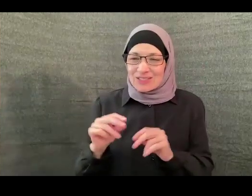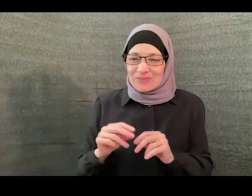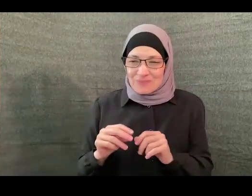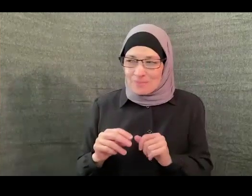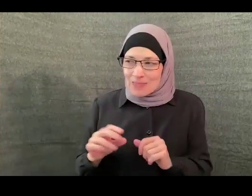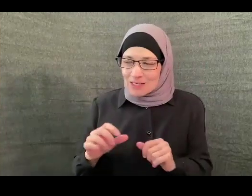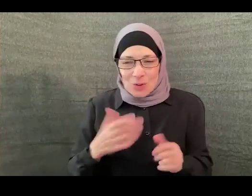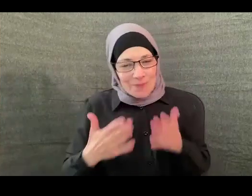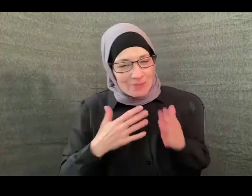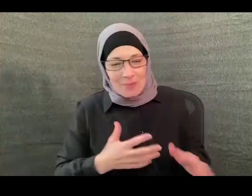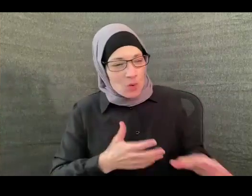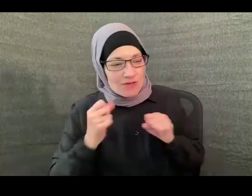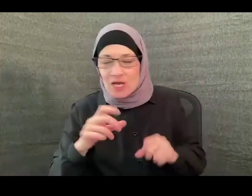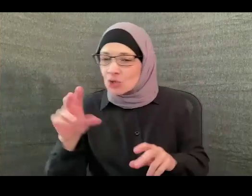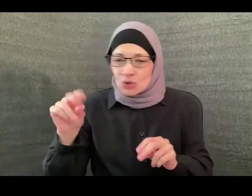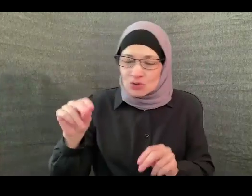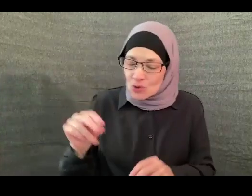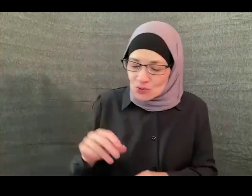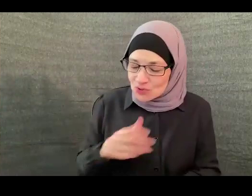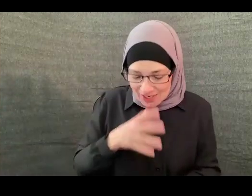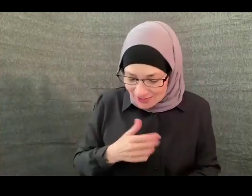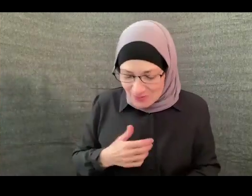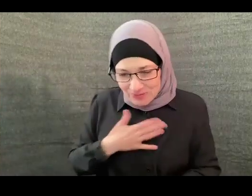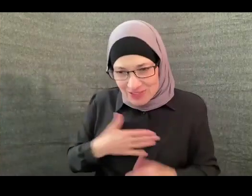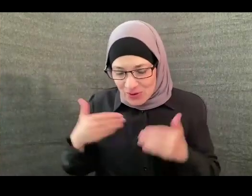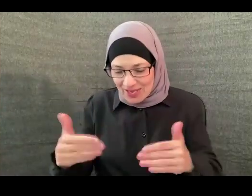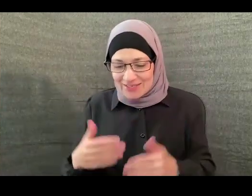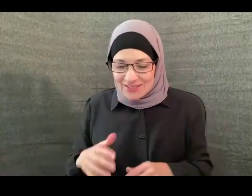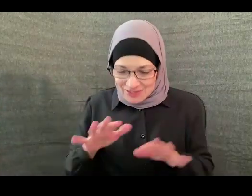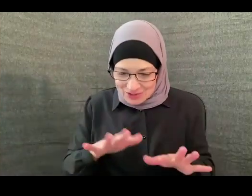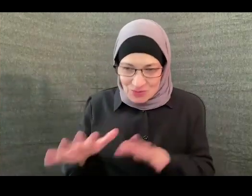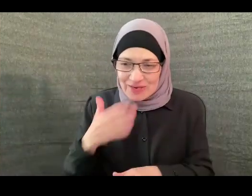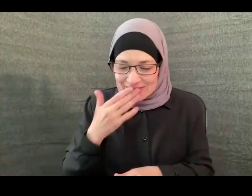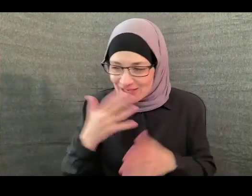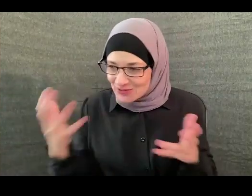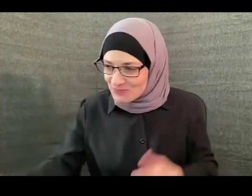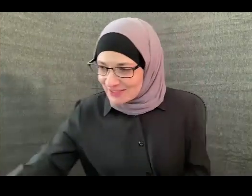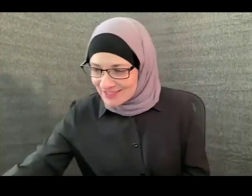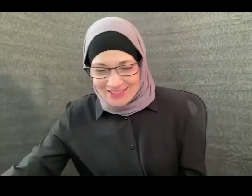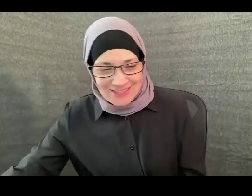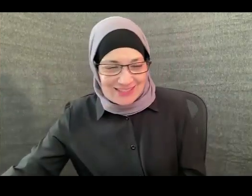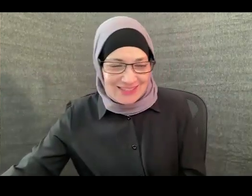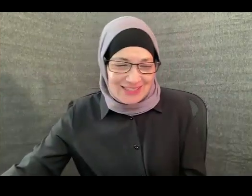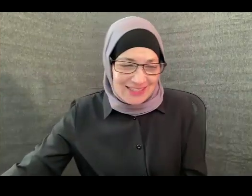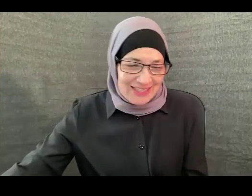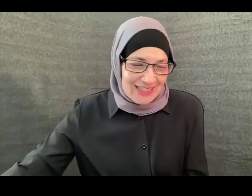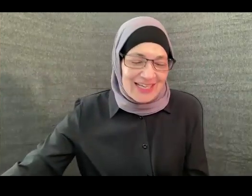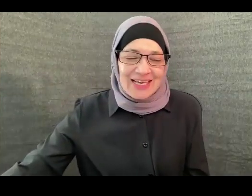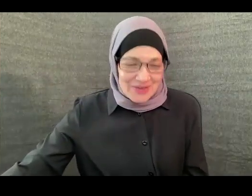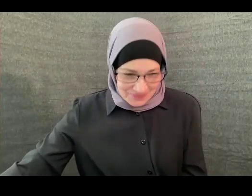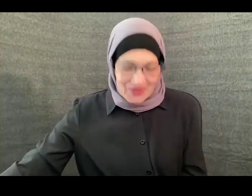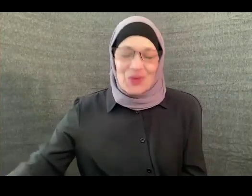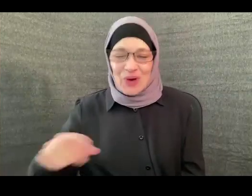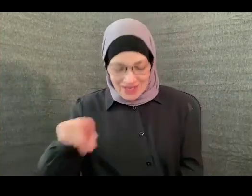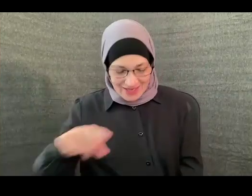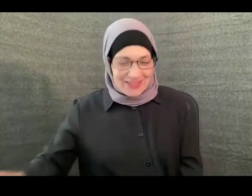it might be that I'm going fast. I don't know. No, no, no, no, Sheikh. And please go ahead at your pace. Thank you so much. Jazakallah khair.